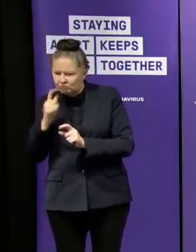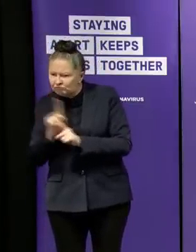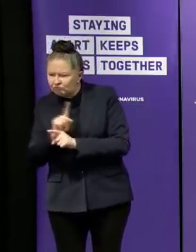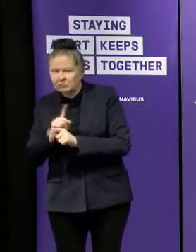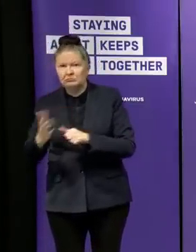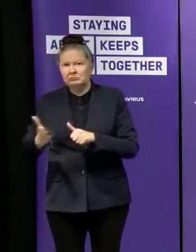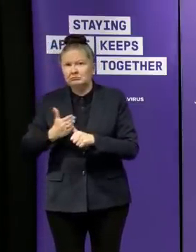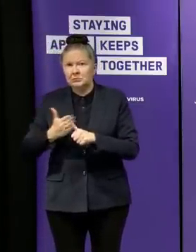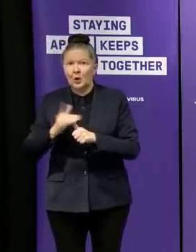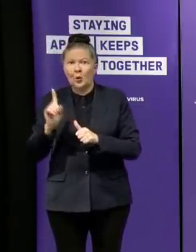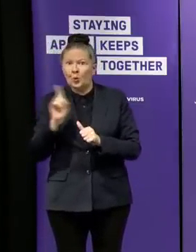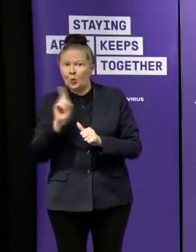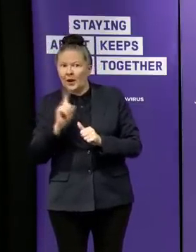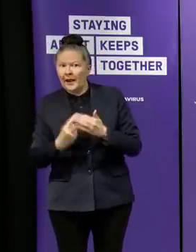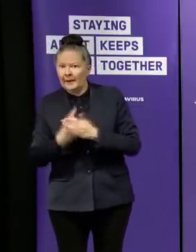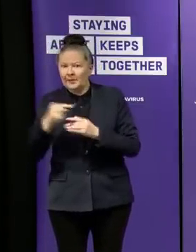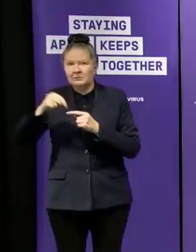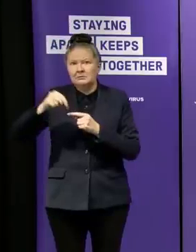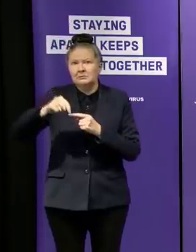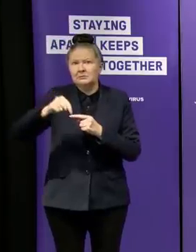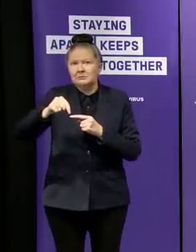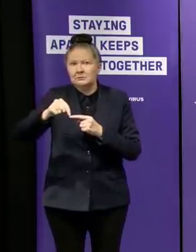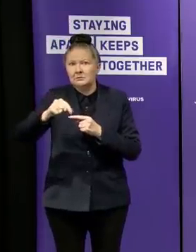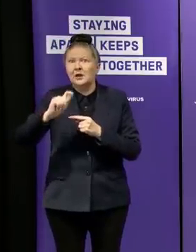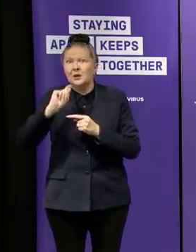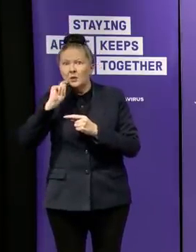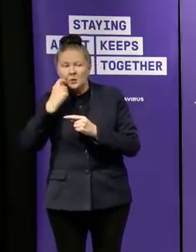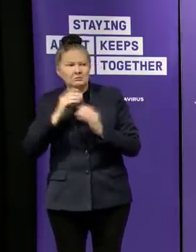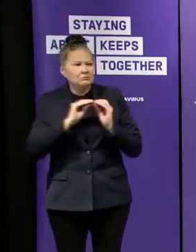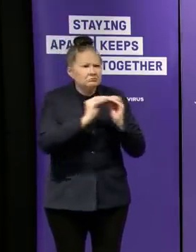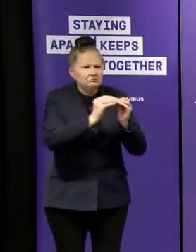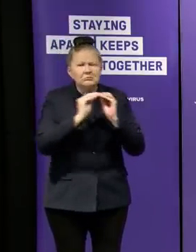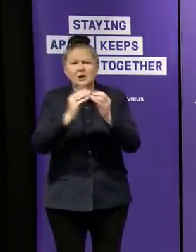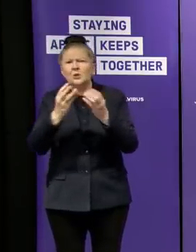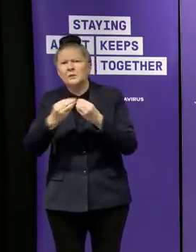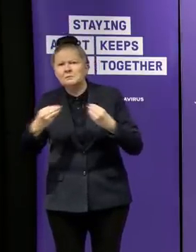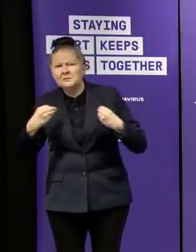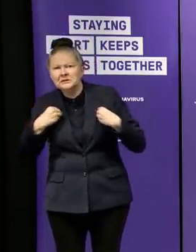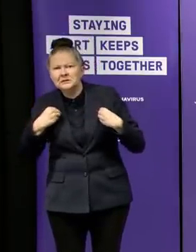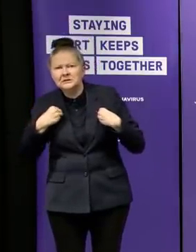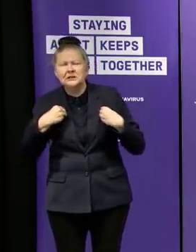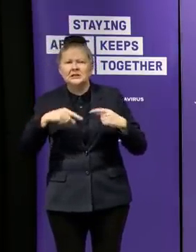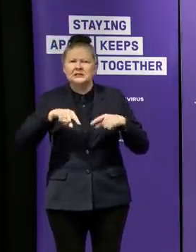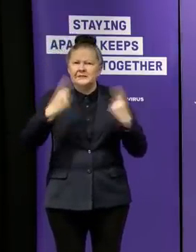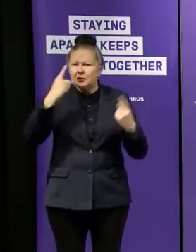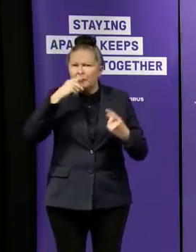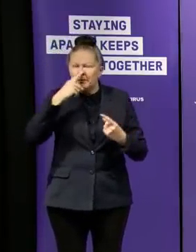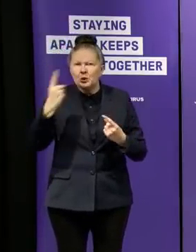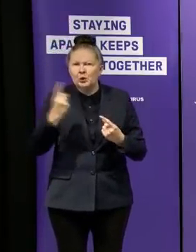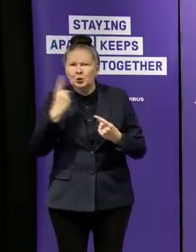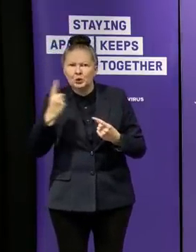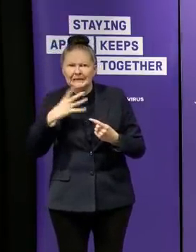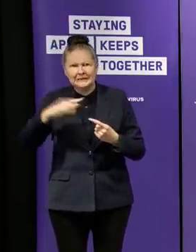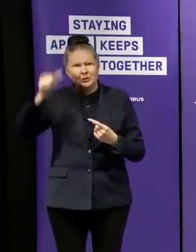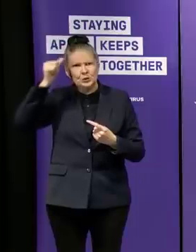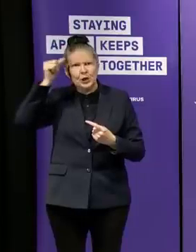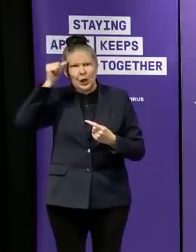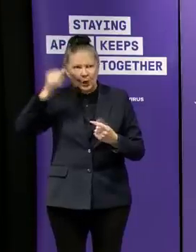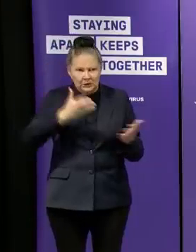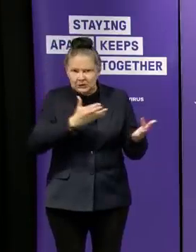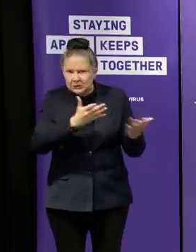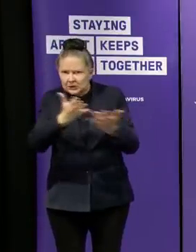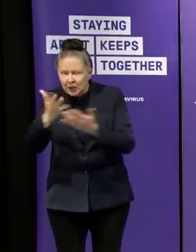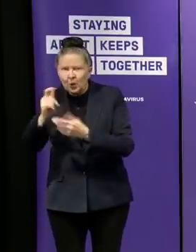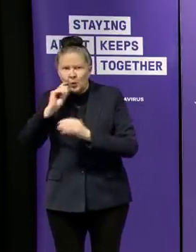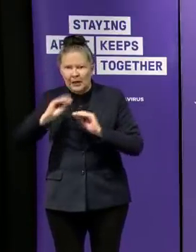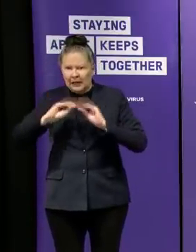context of the announcements we've made today with business and with lots of other stakeholders, just to be clear on what the status of that